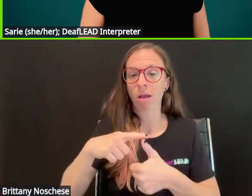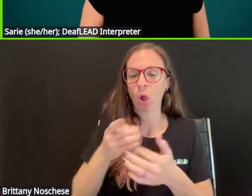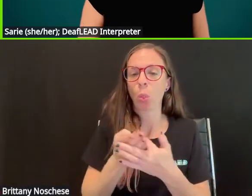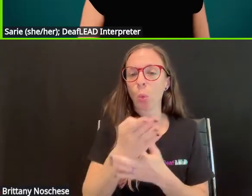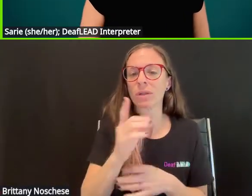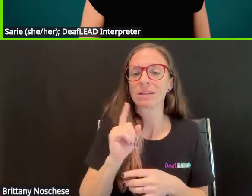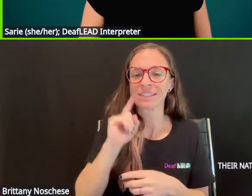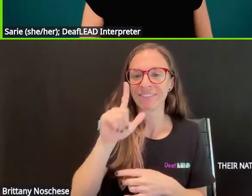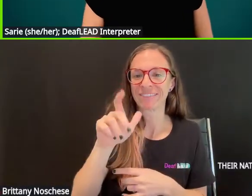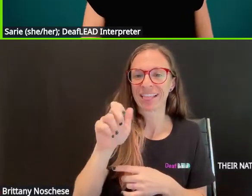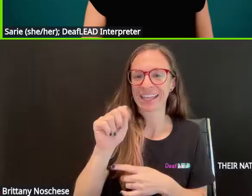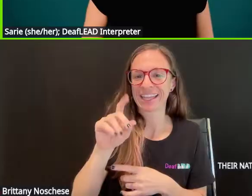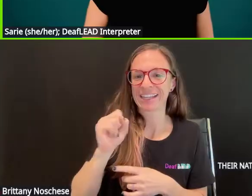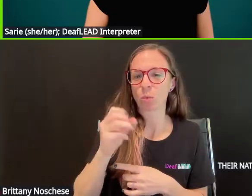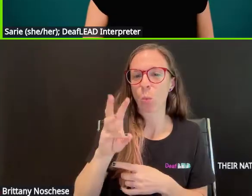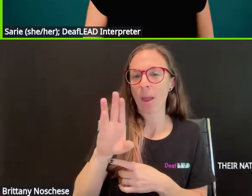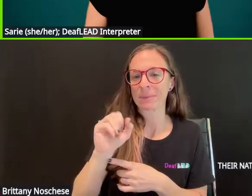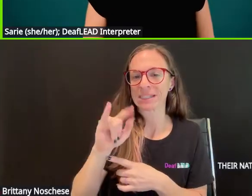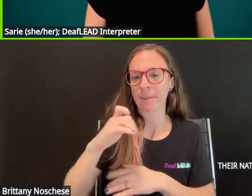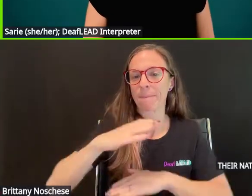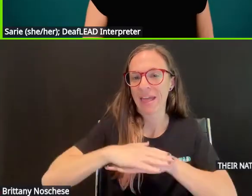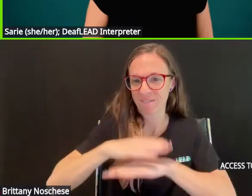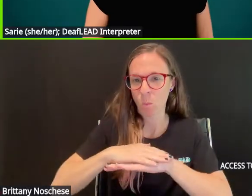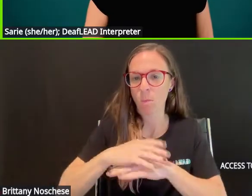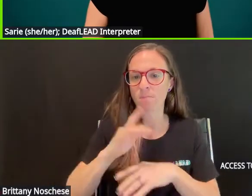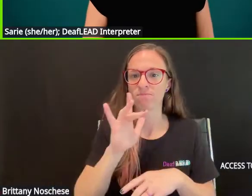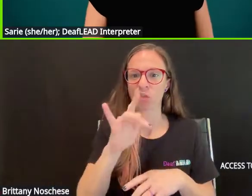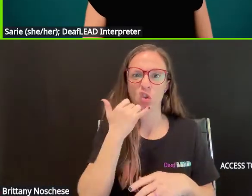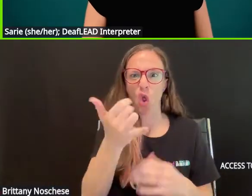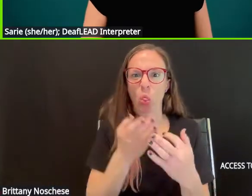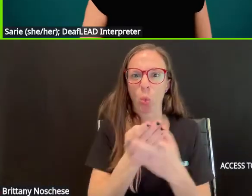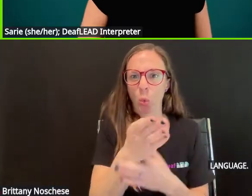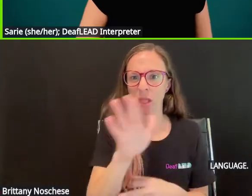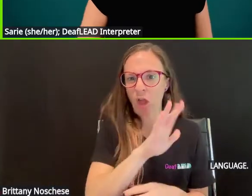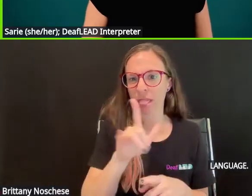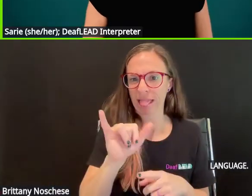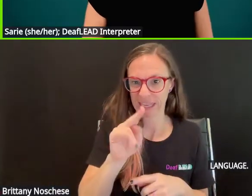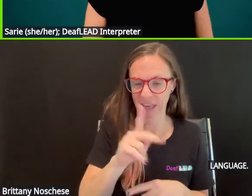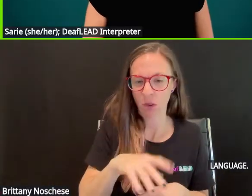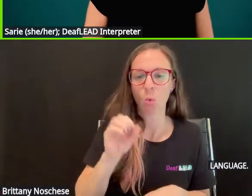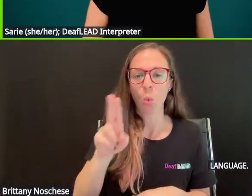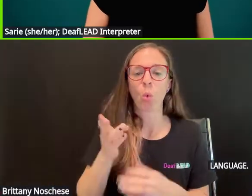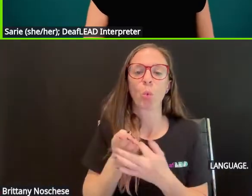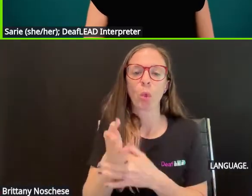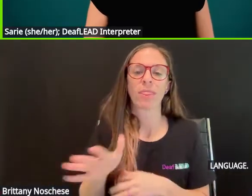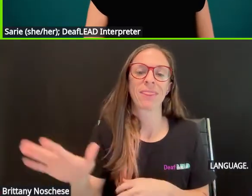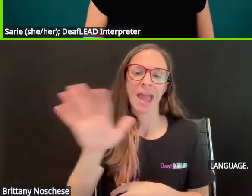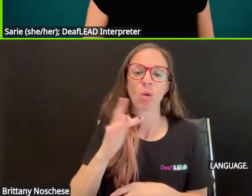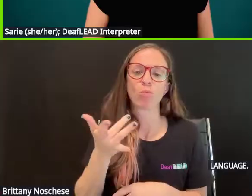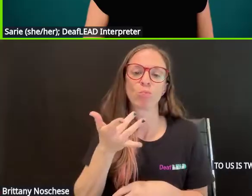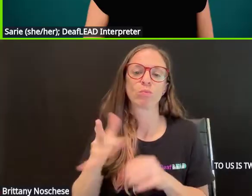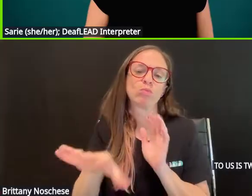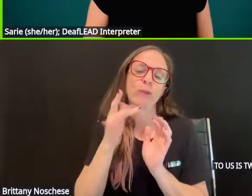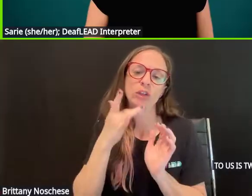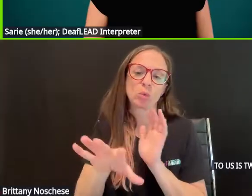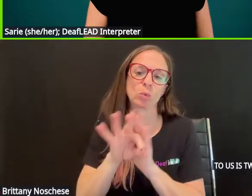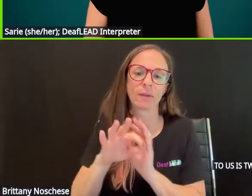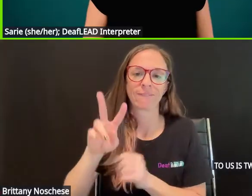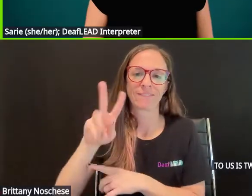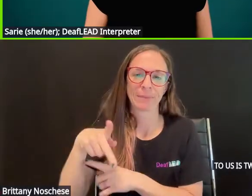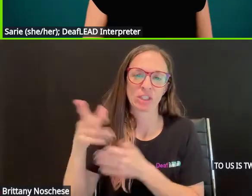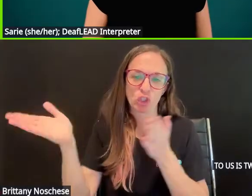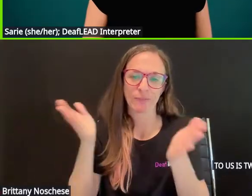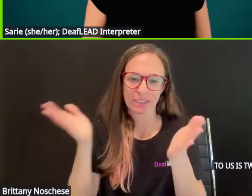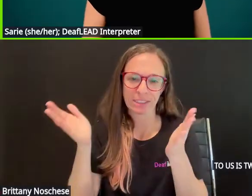us is two different methods. You might be able to go to DEAFLEAD's website. We have a platform there that you can click a link to connect,